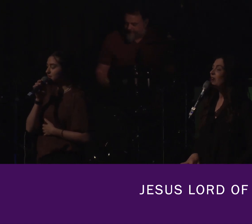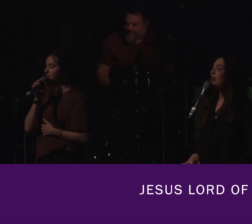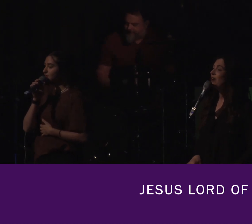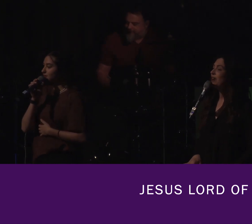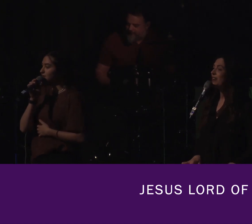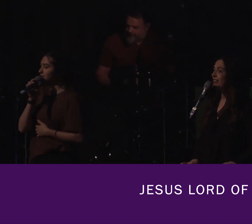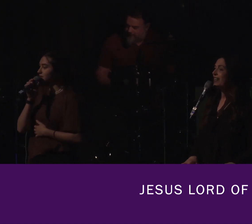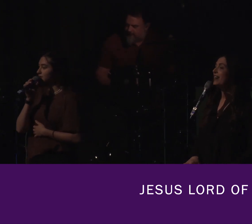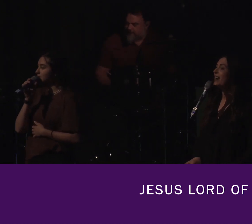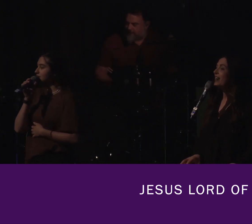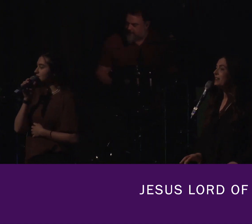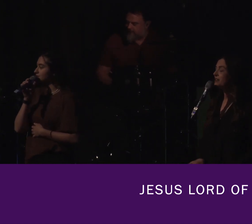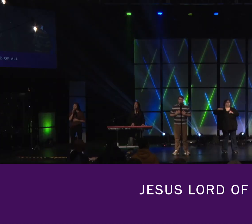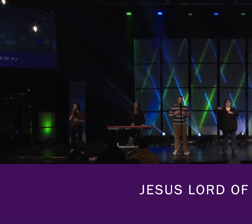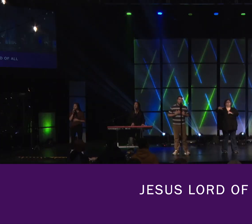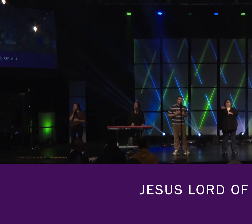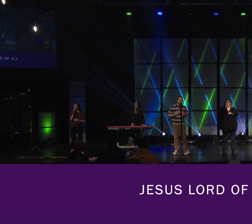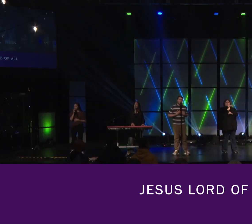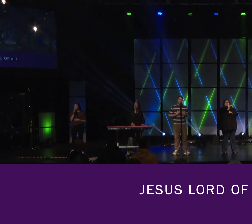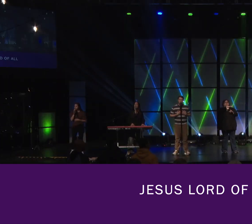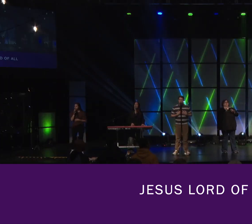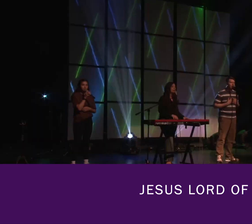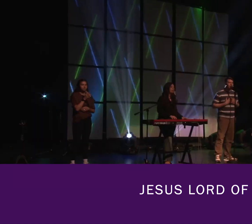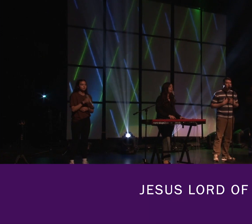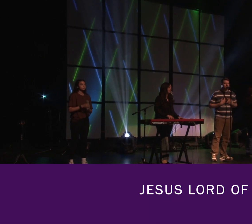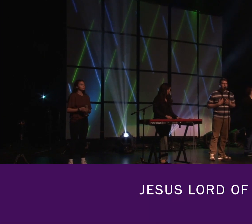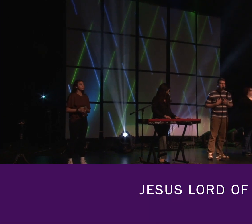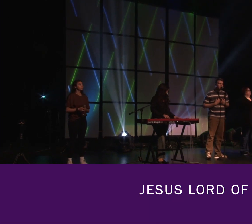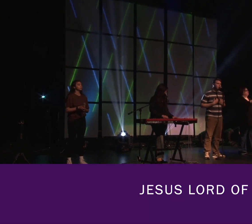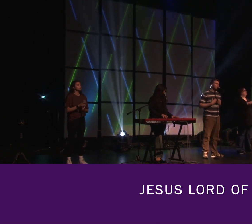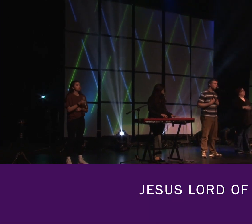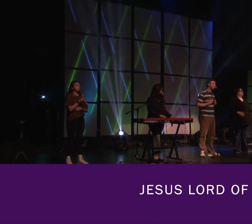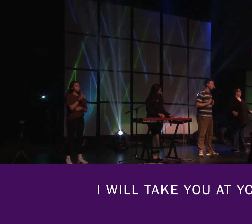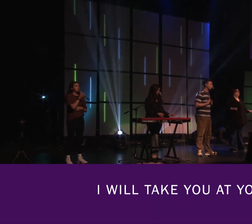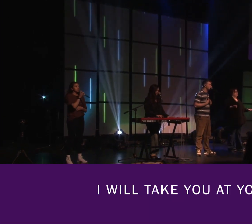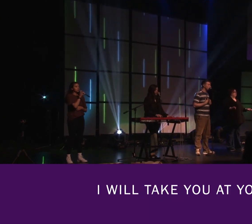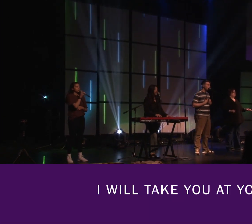Jesus, Lord of all.